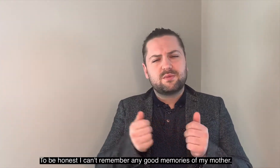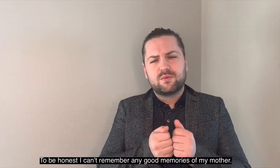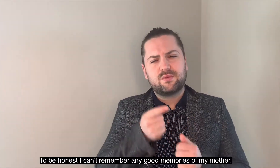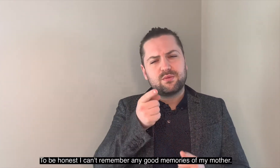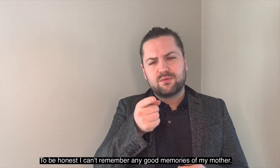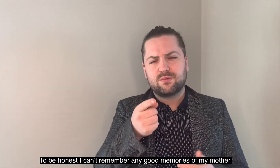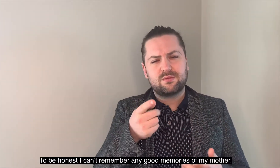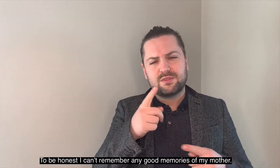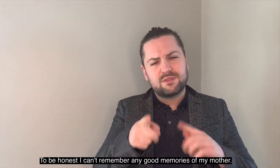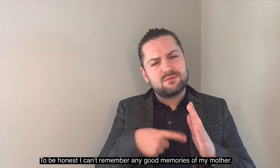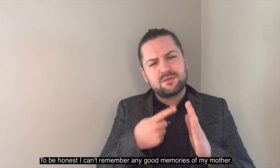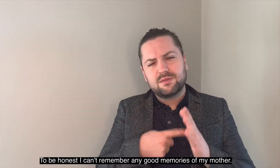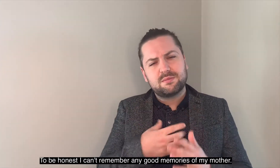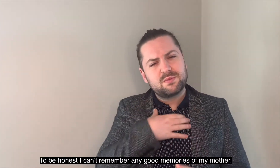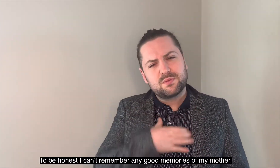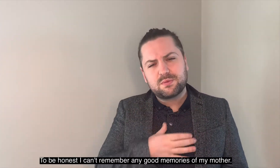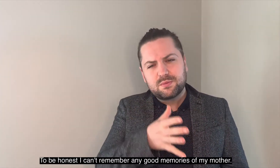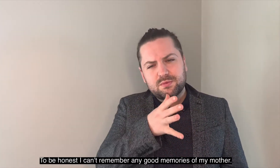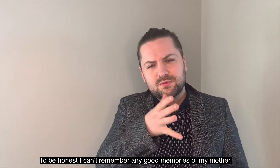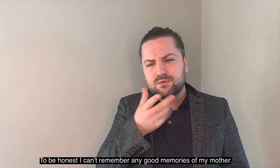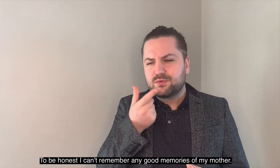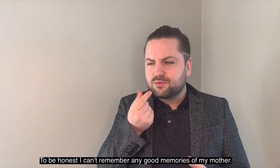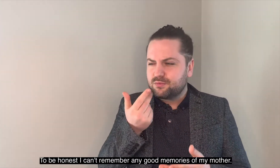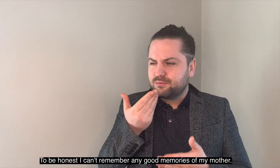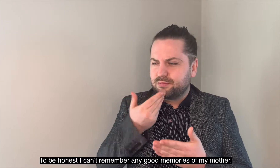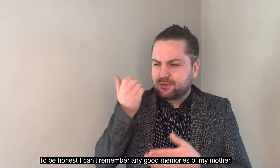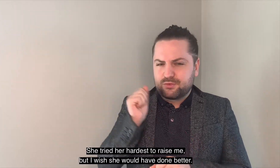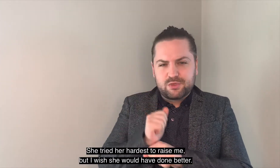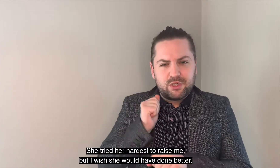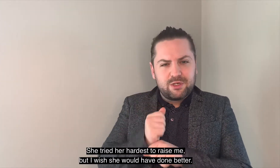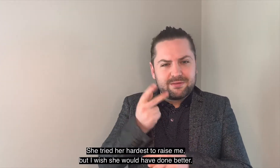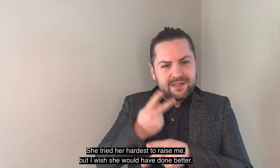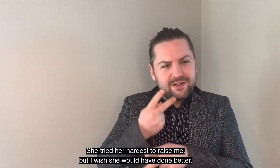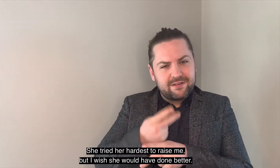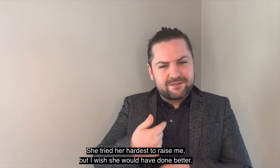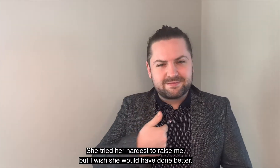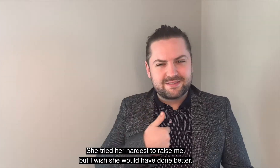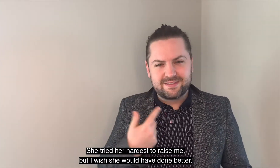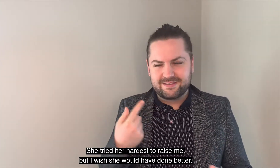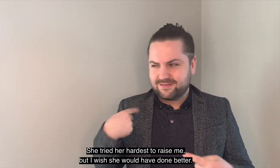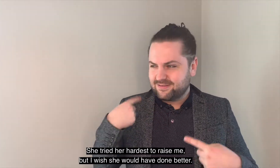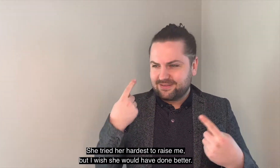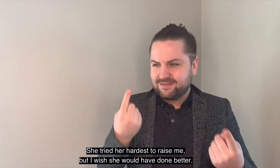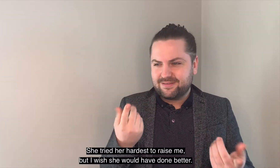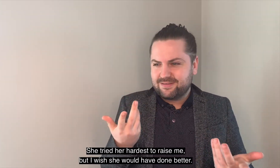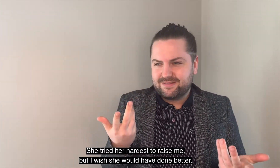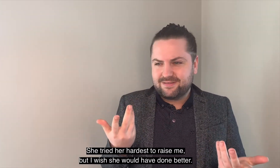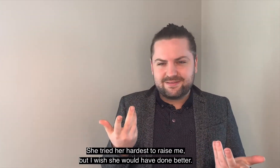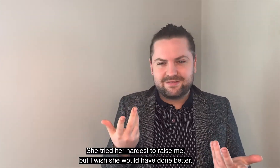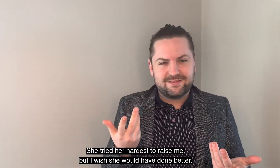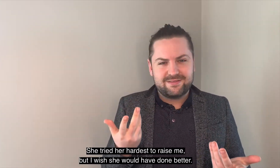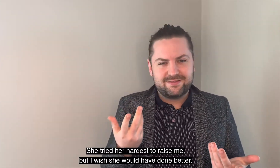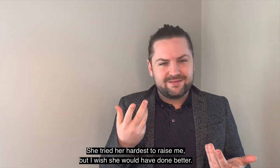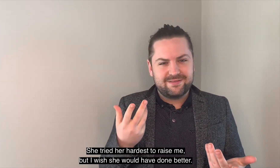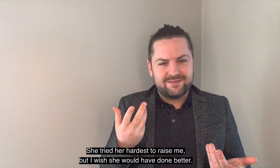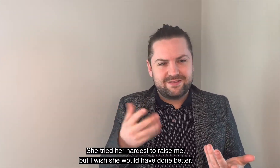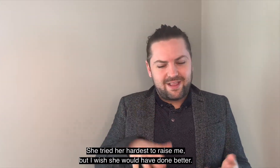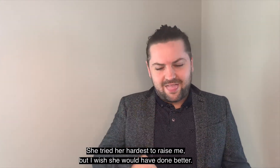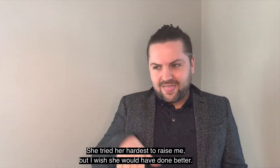Honestly, I can't remember any good memories of my mother. She tried her hardest to raise me, but I wish she would have done